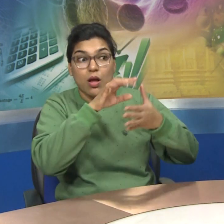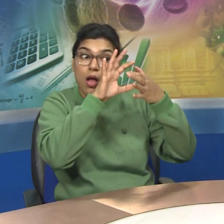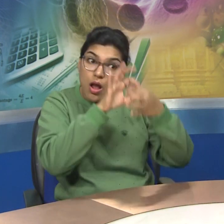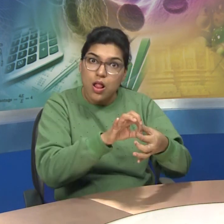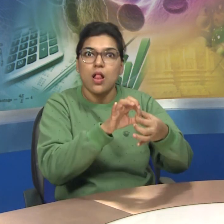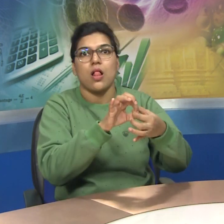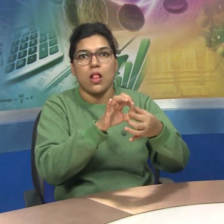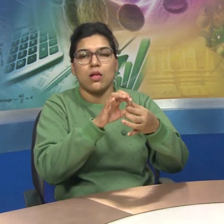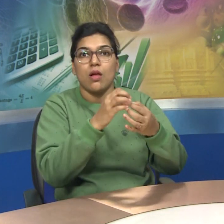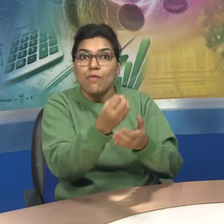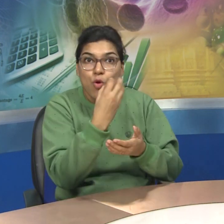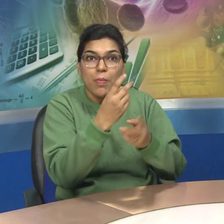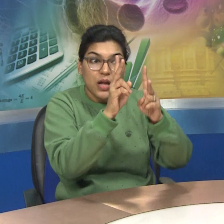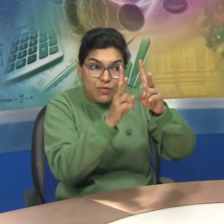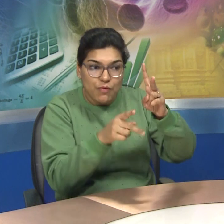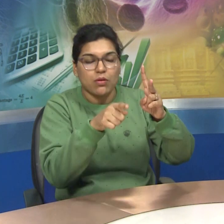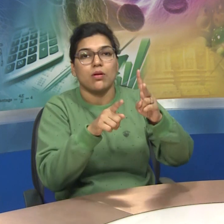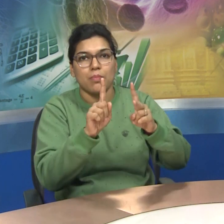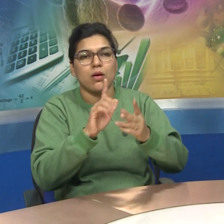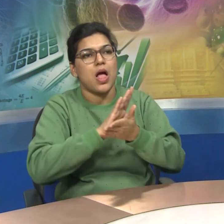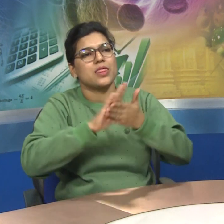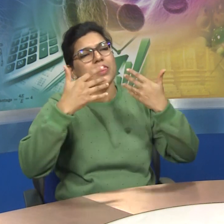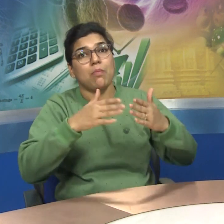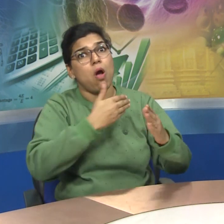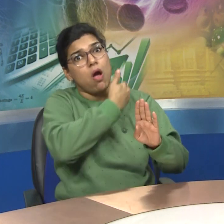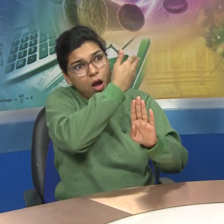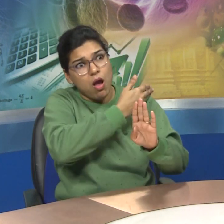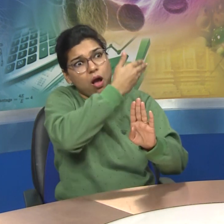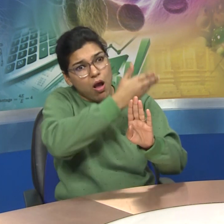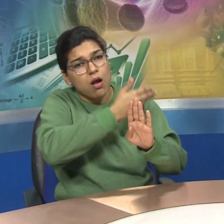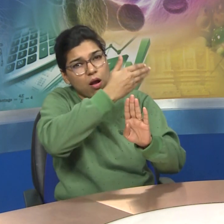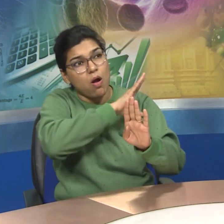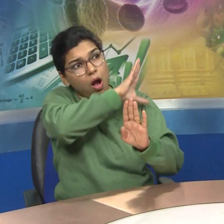The description of information sources is not complete